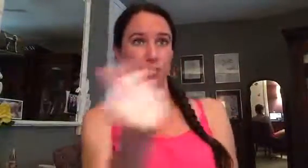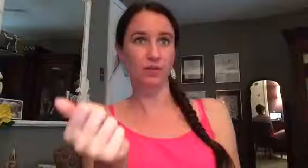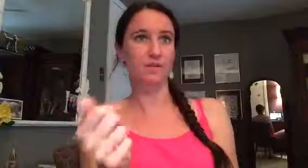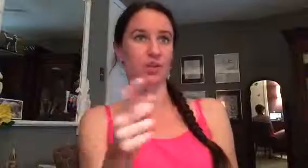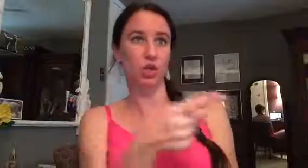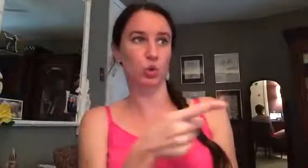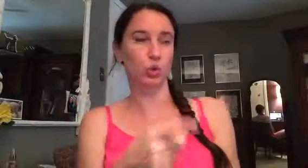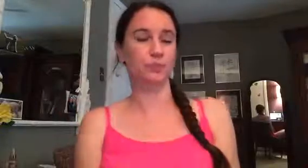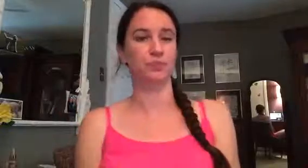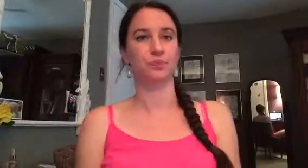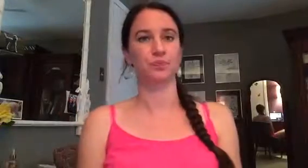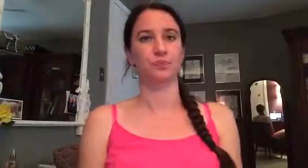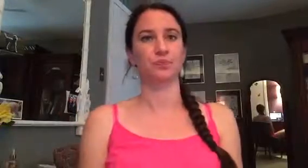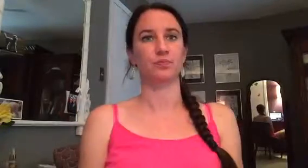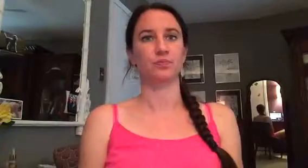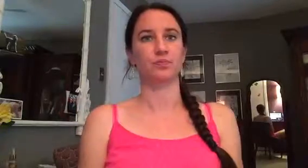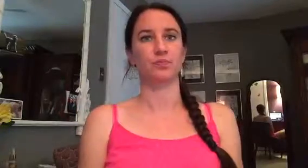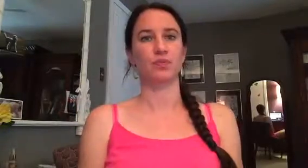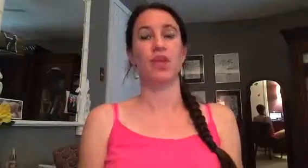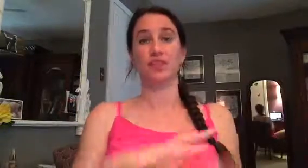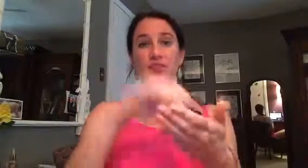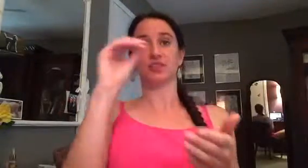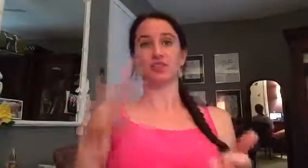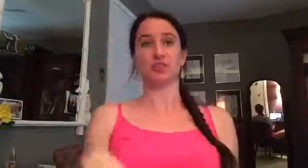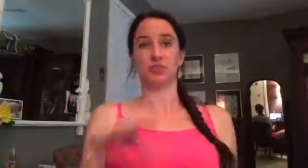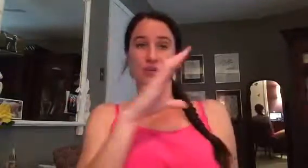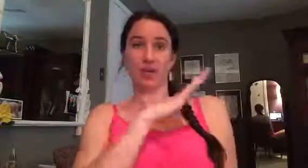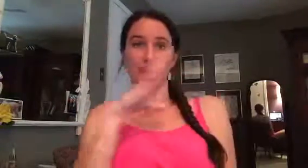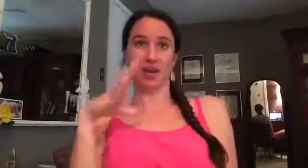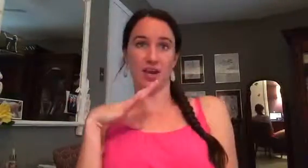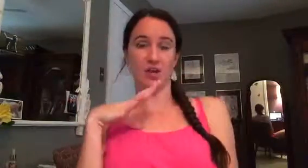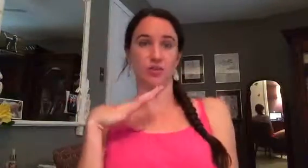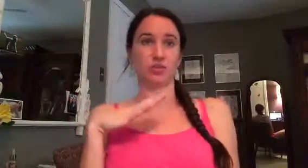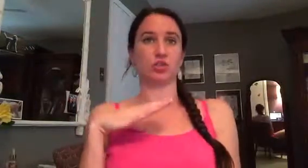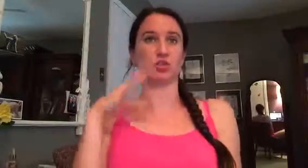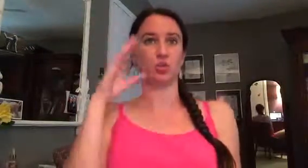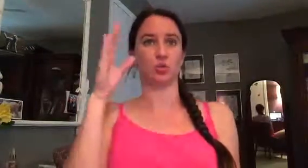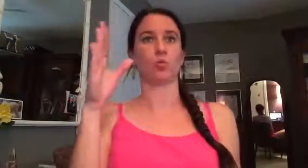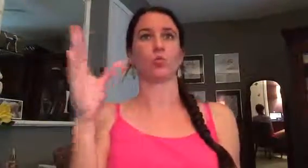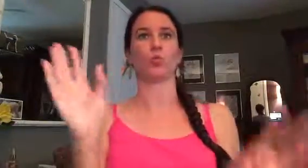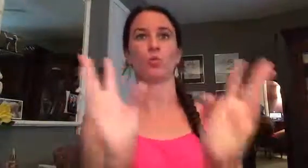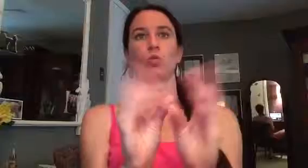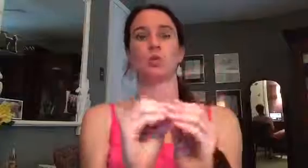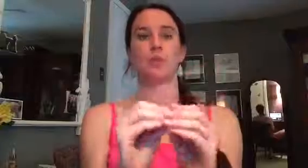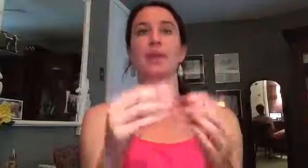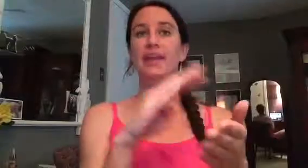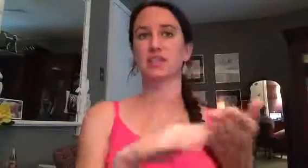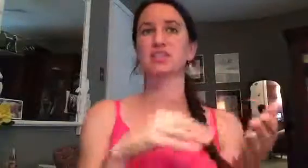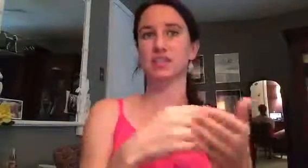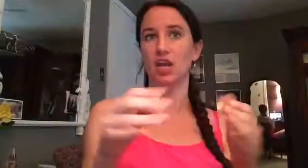The student council will meet as scheduled on Wednesday, but the room has